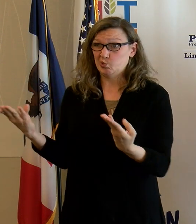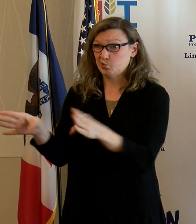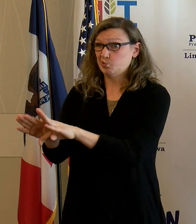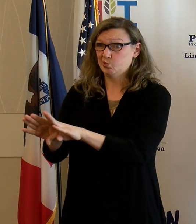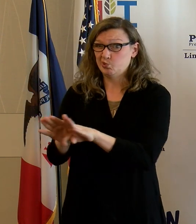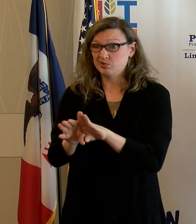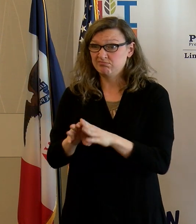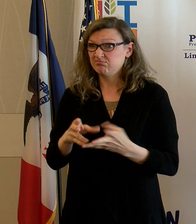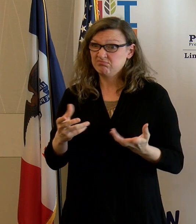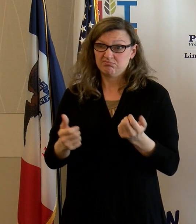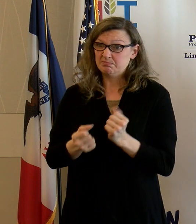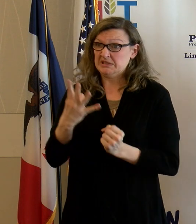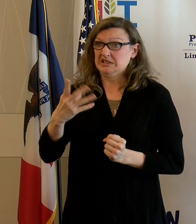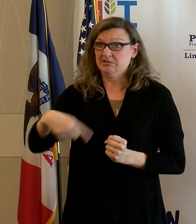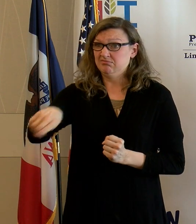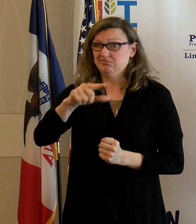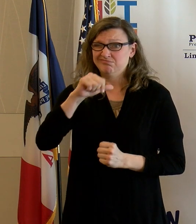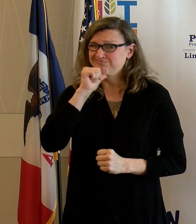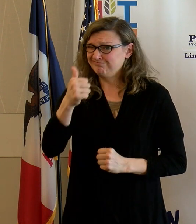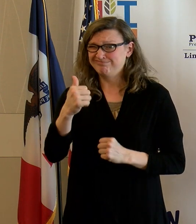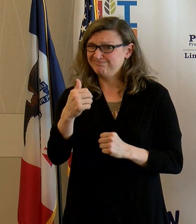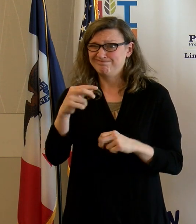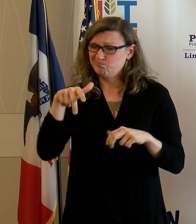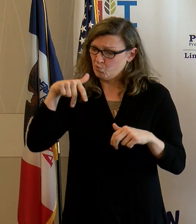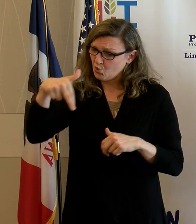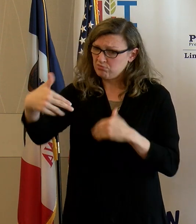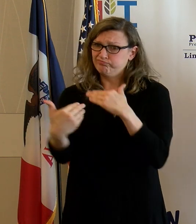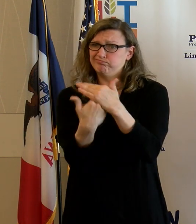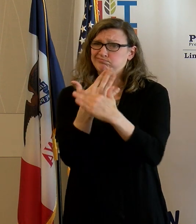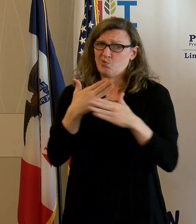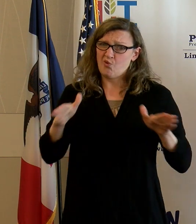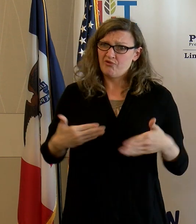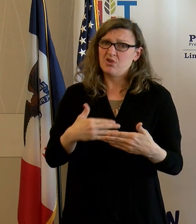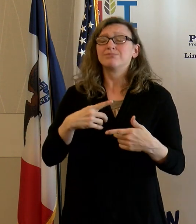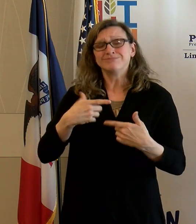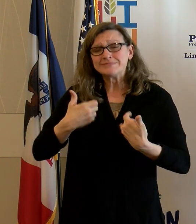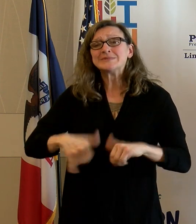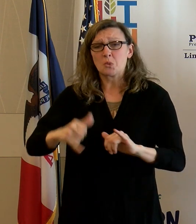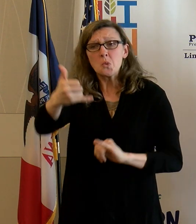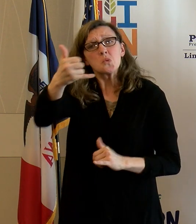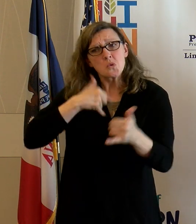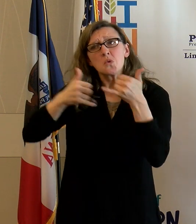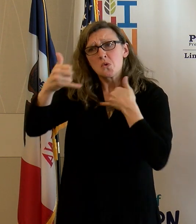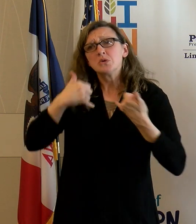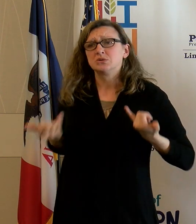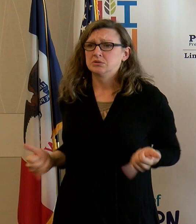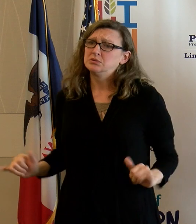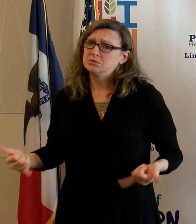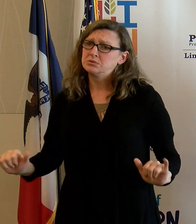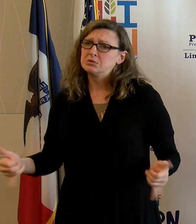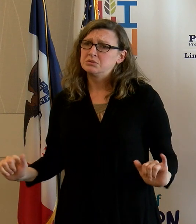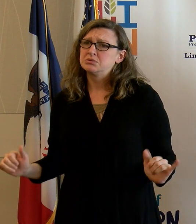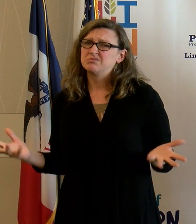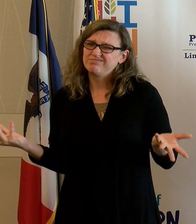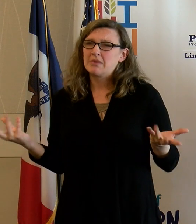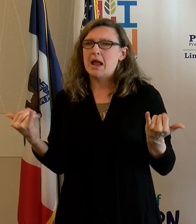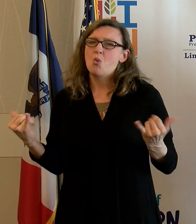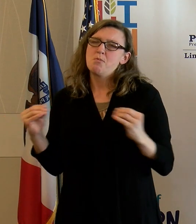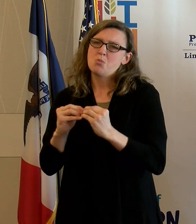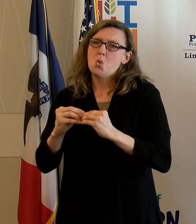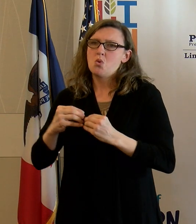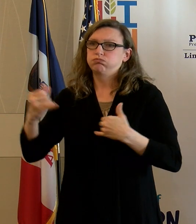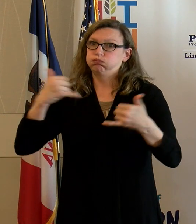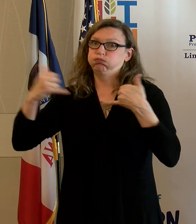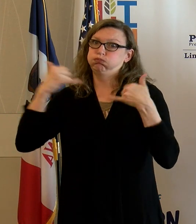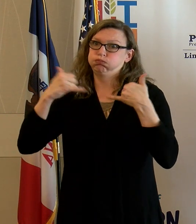responding to call. We're still out there letting the public know that we're there to help make them safe. A lot of our business is now conducted over the phone, or conducted by email, or